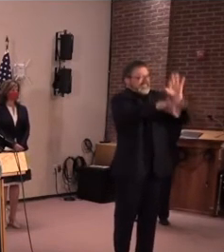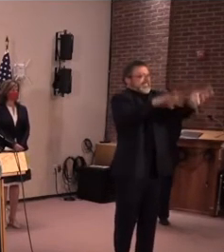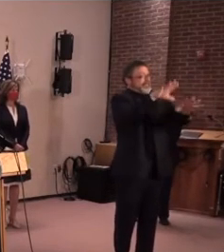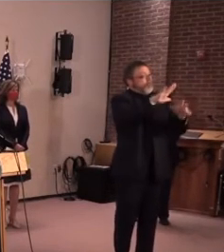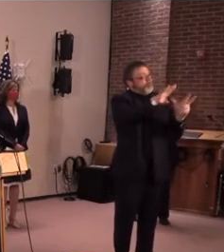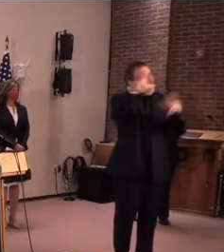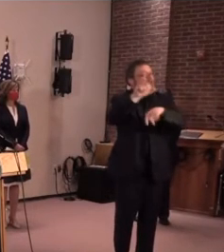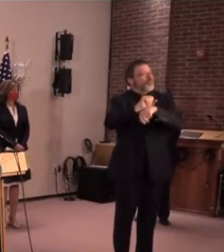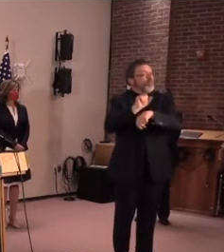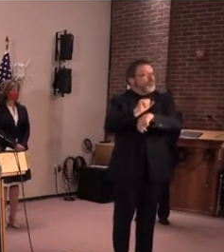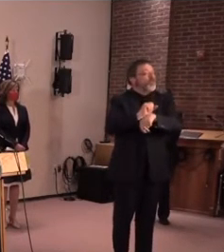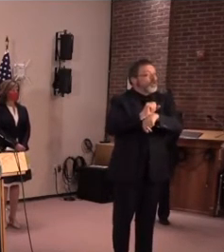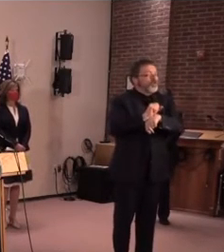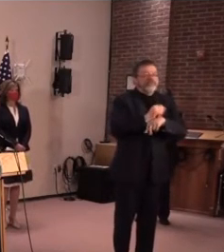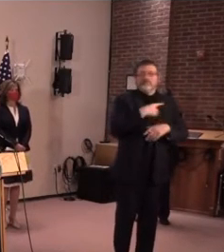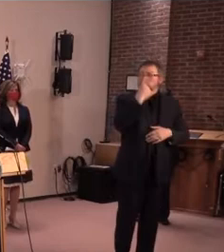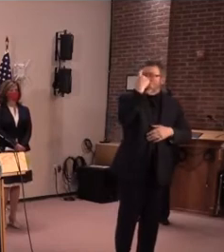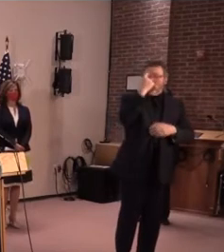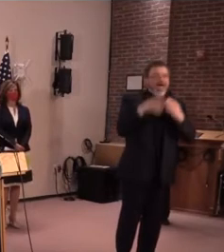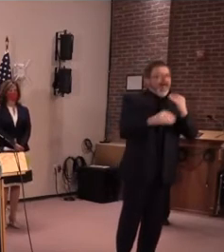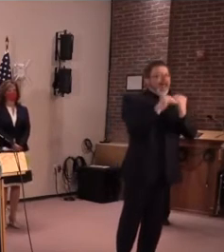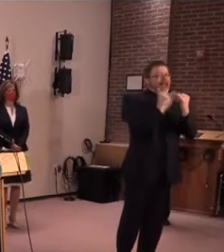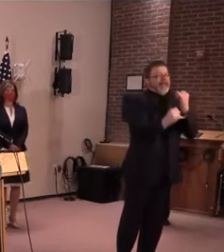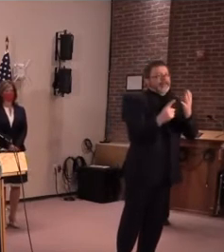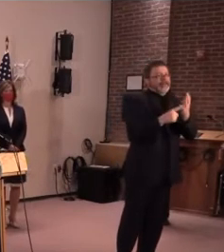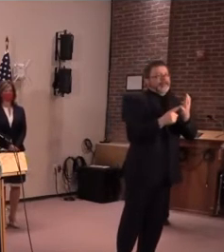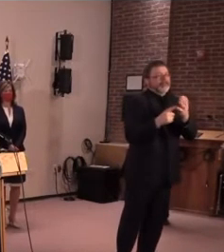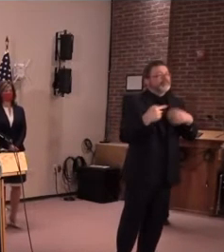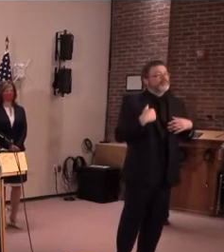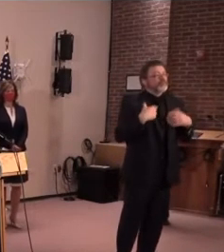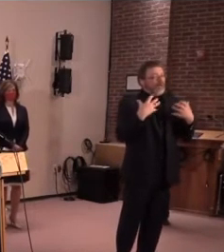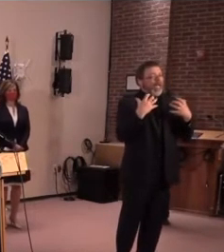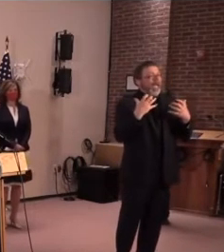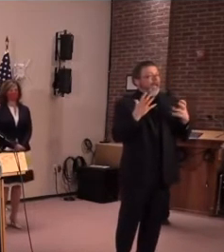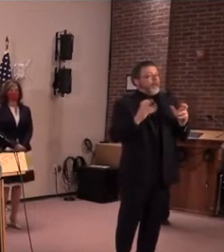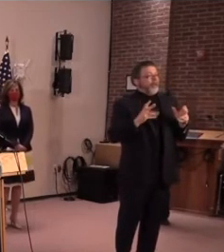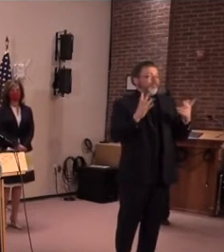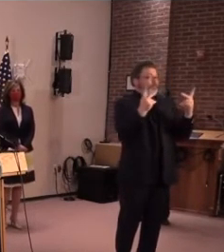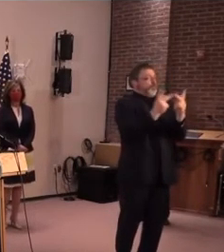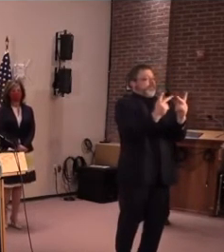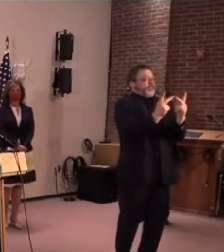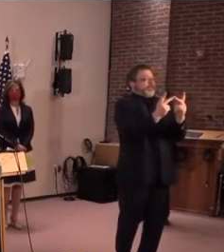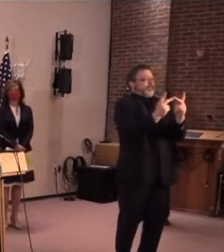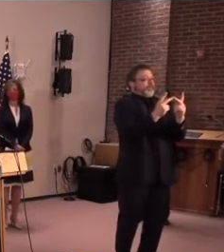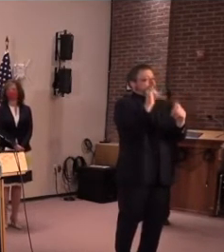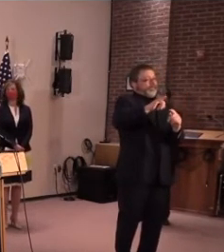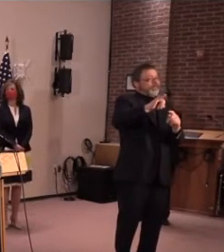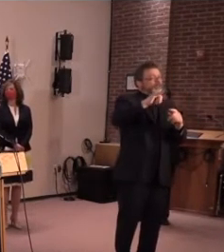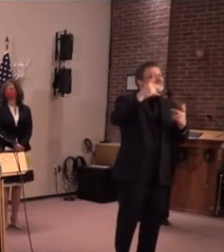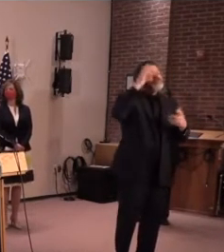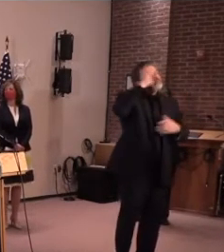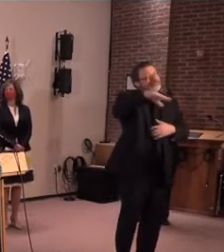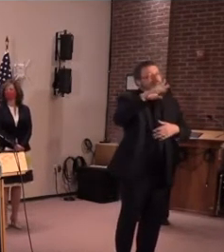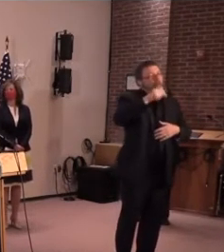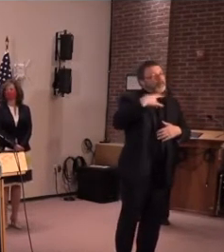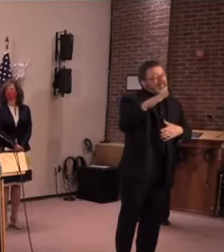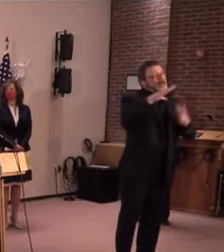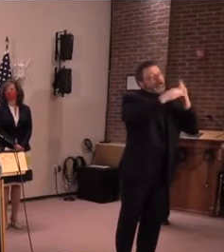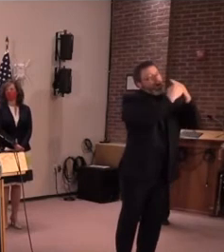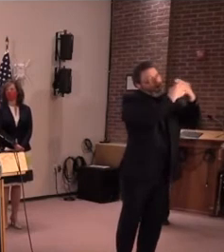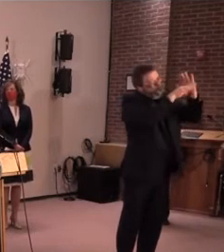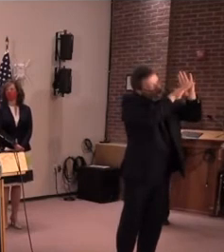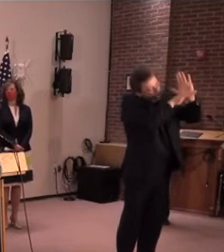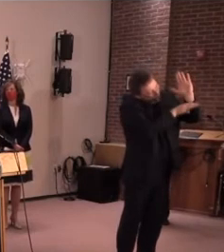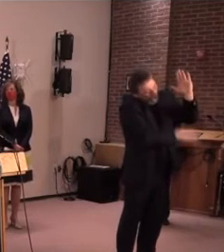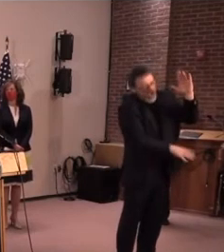but not least, but we also want to work on permitting. And what we mean by that is to have a project development force to accelerate or